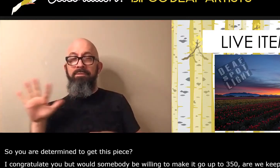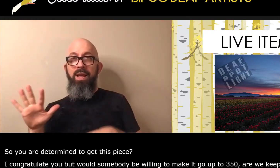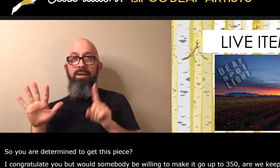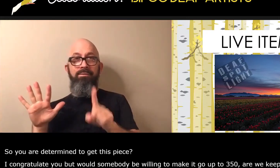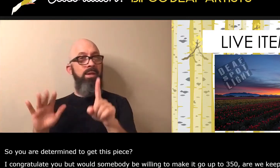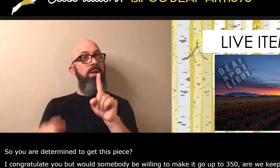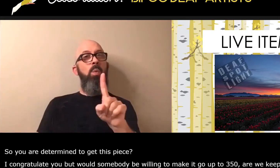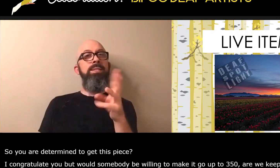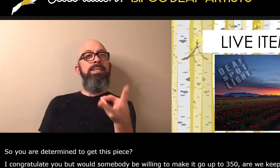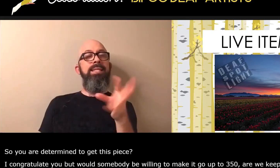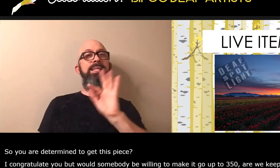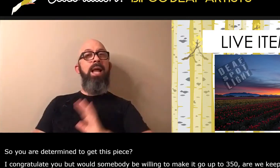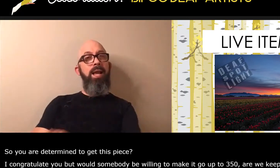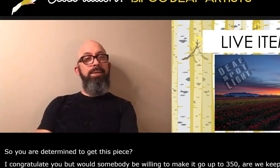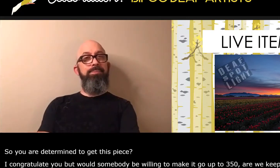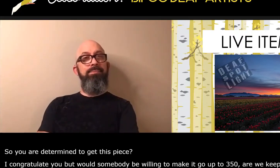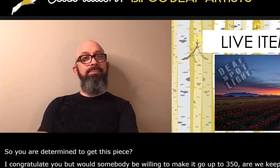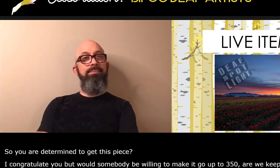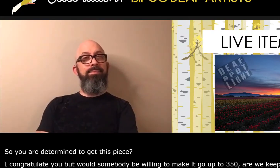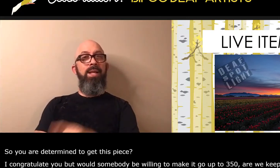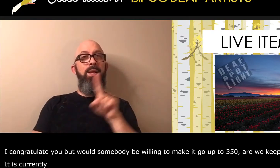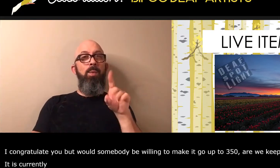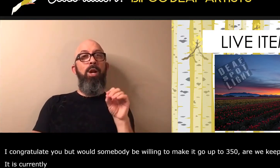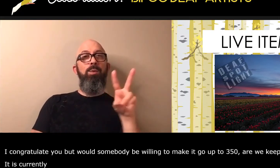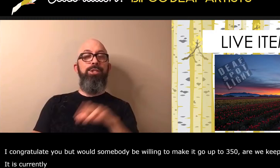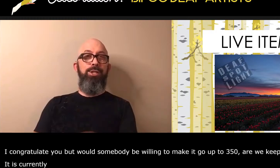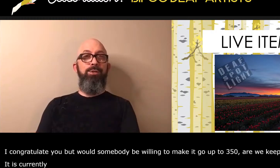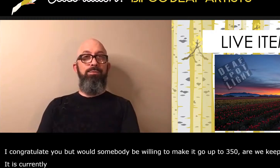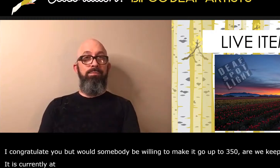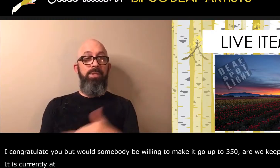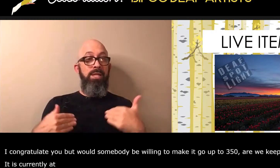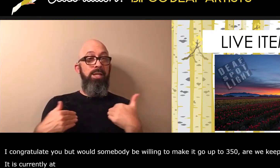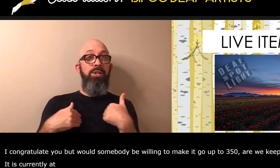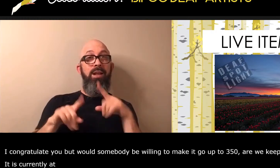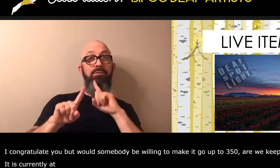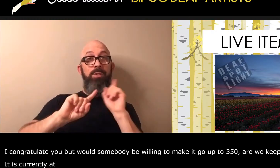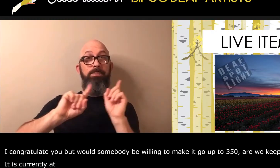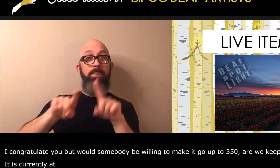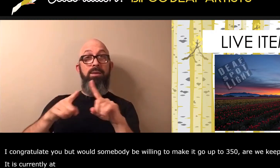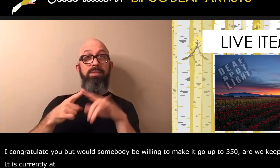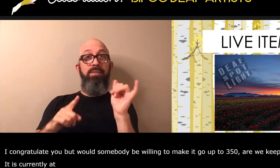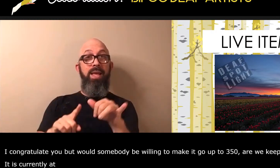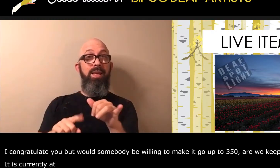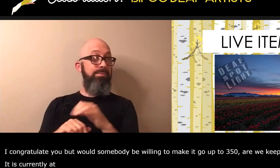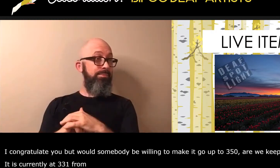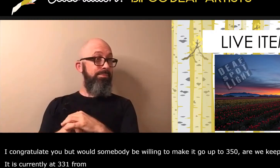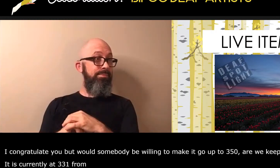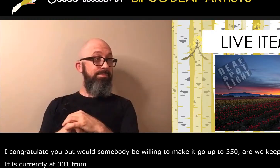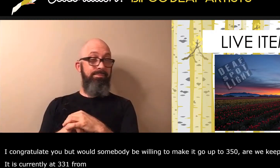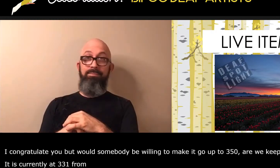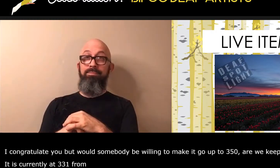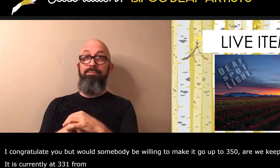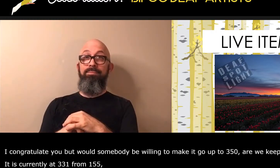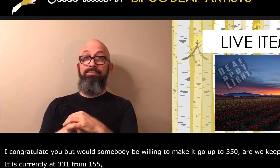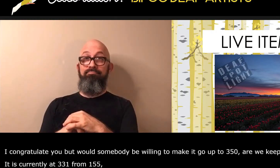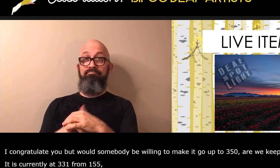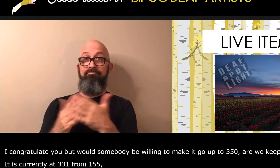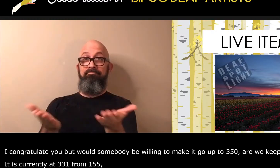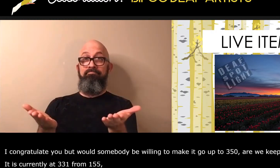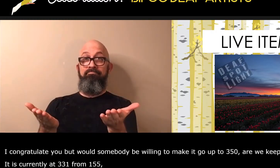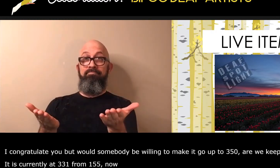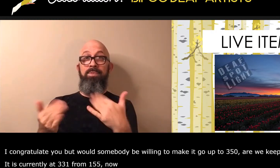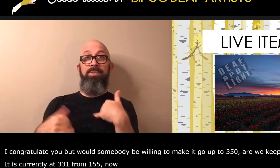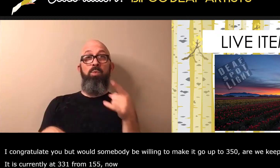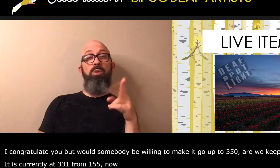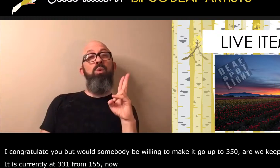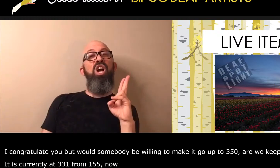It's currently at 331 from 155, now 169 and 102. Do you have a response